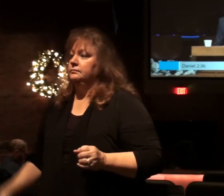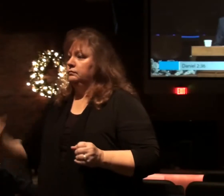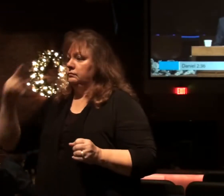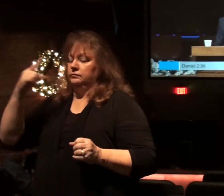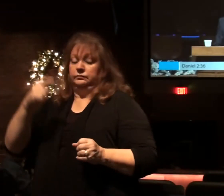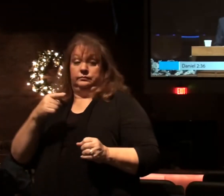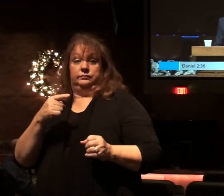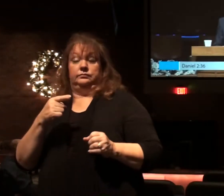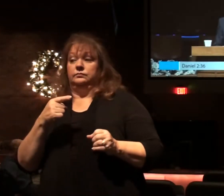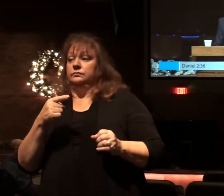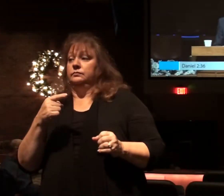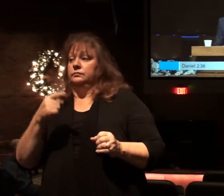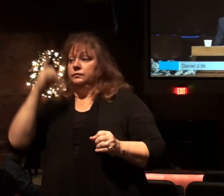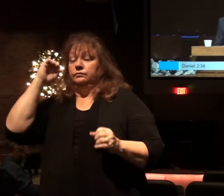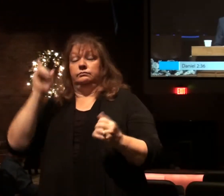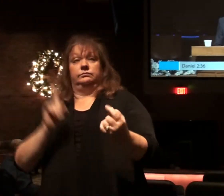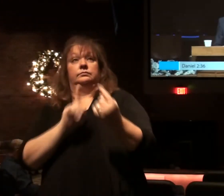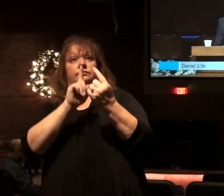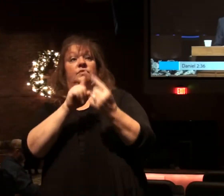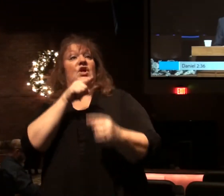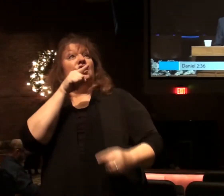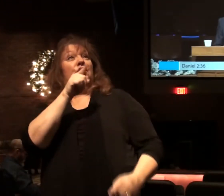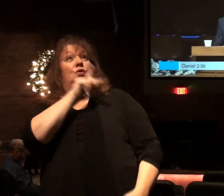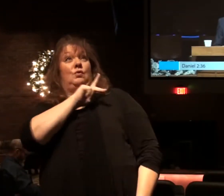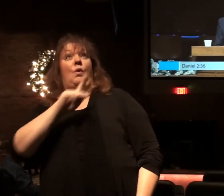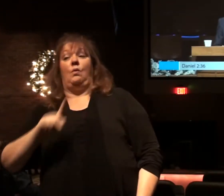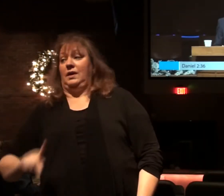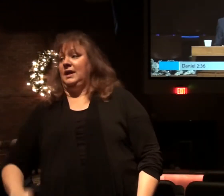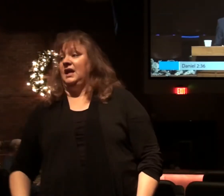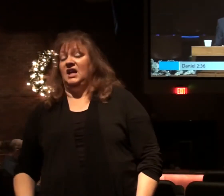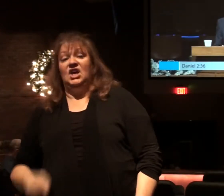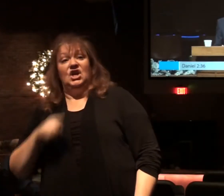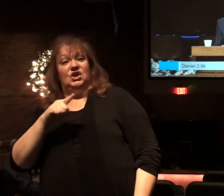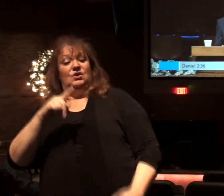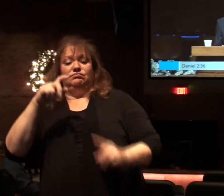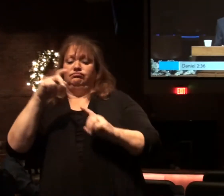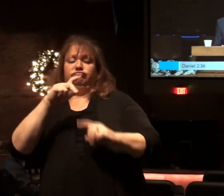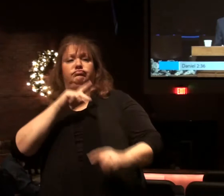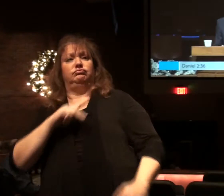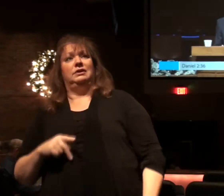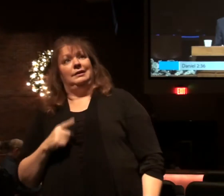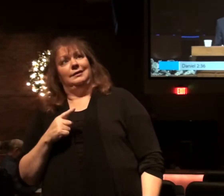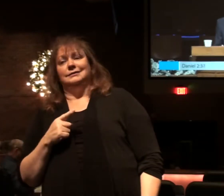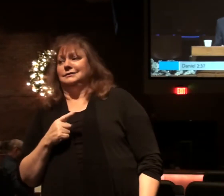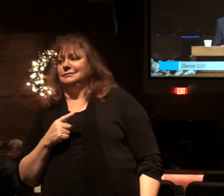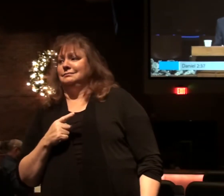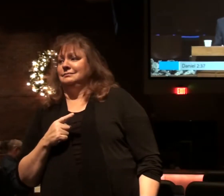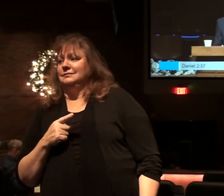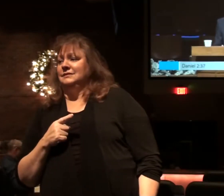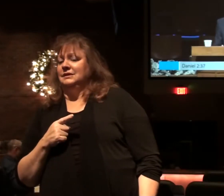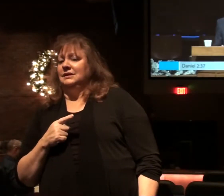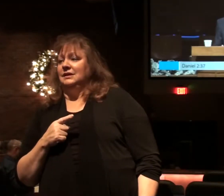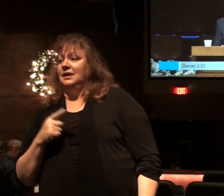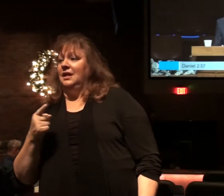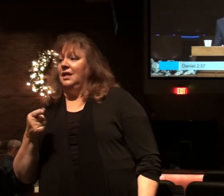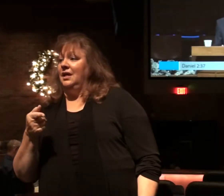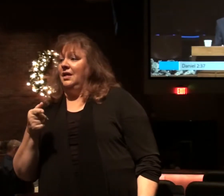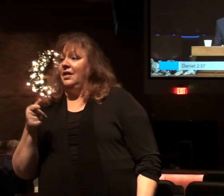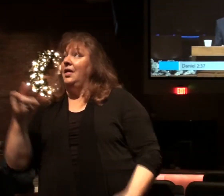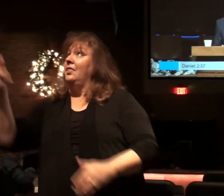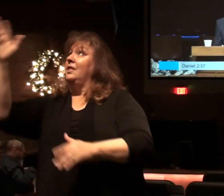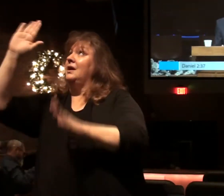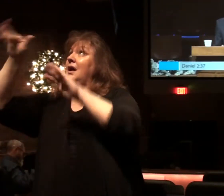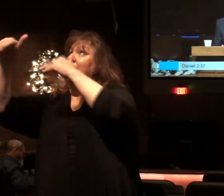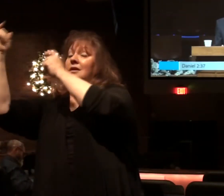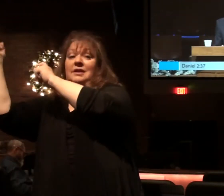dream. Now you the interpretation. You are the King of Kings, Daniel 2:37. God of heaven